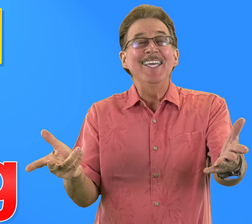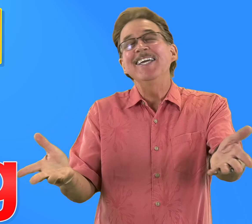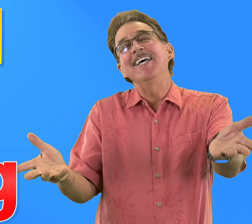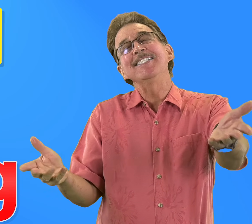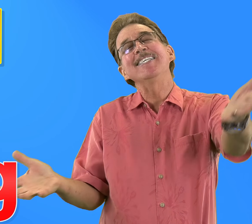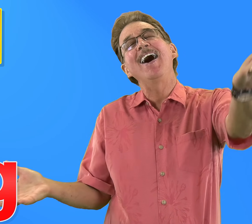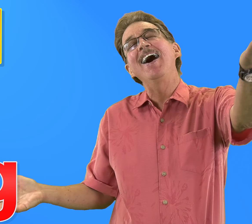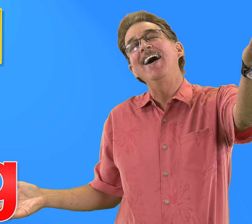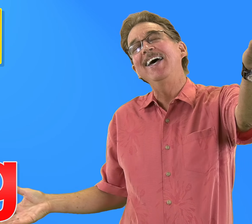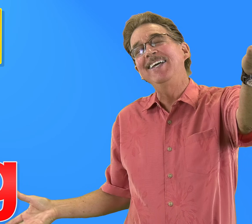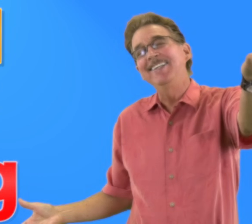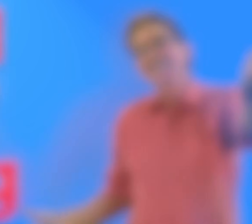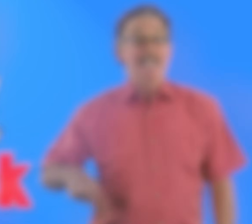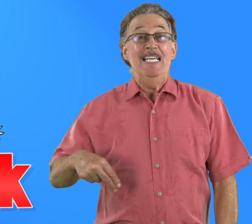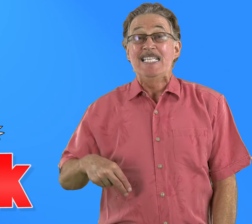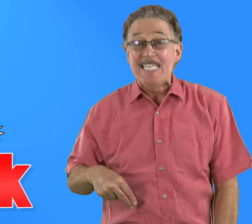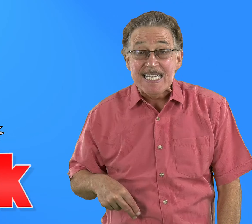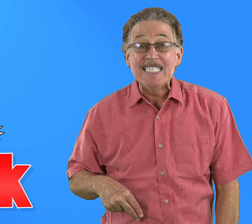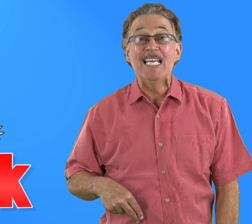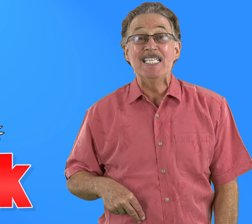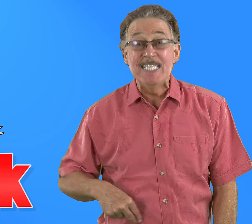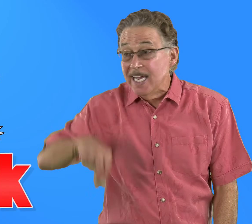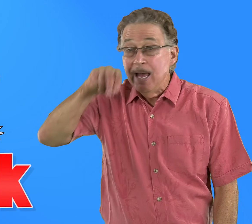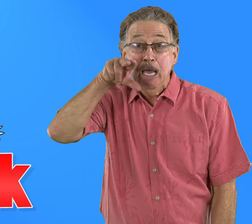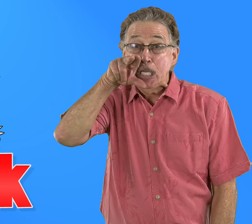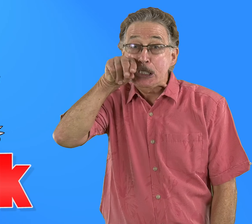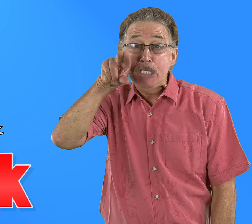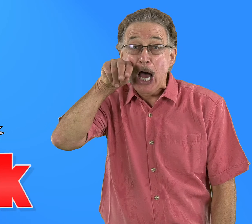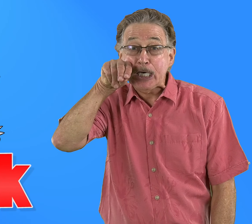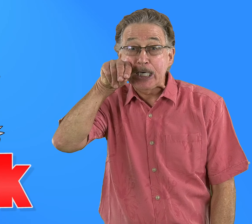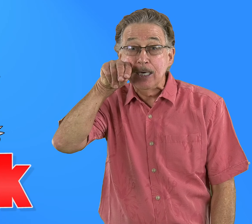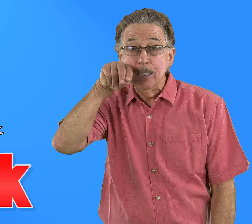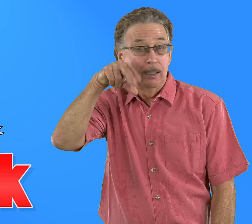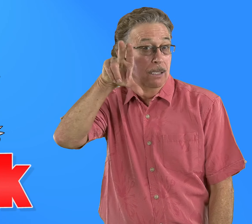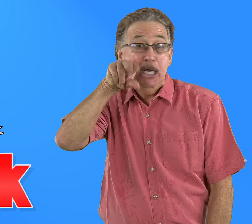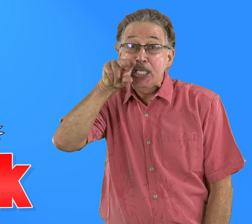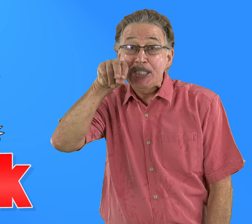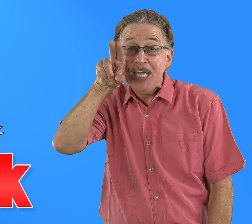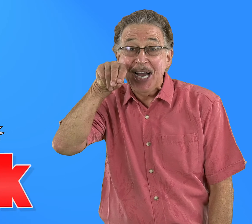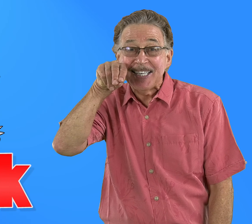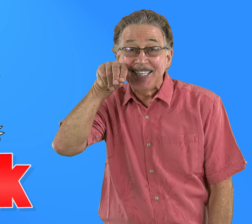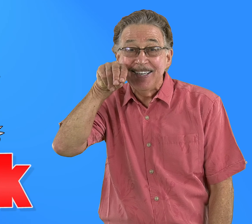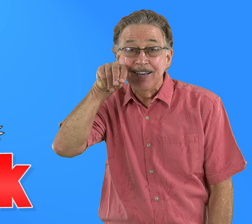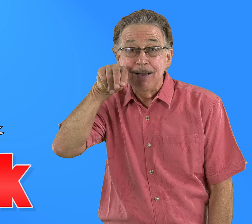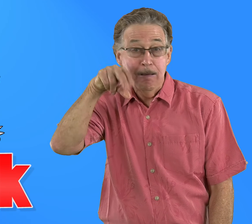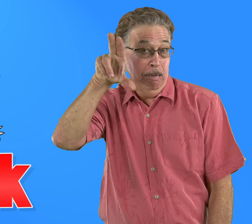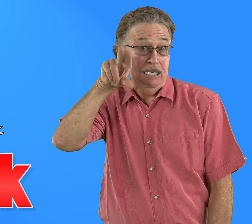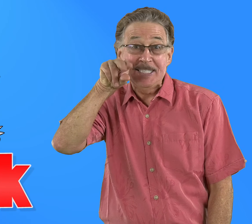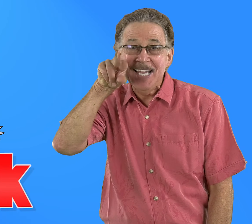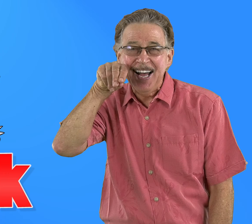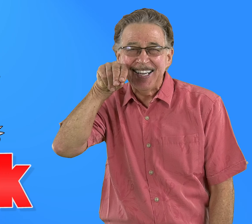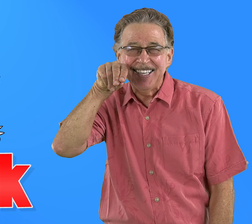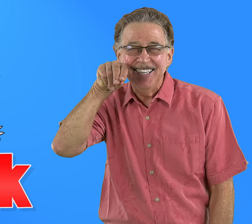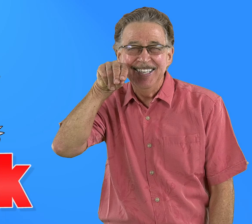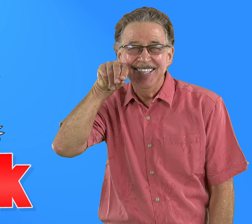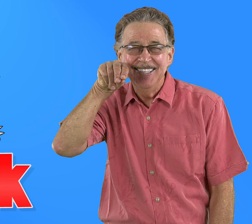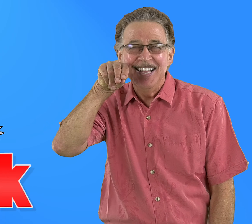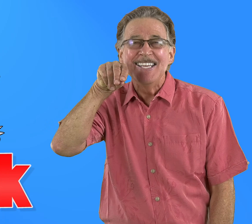sing and sign. D says D. Duck. Duck. Duck.